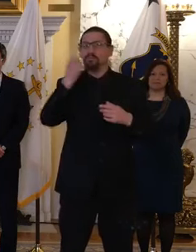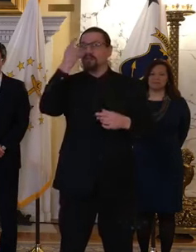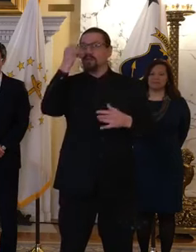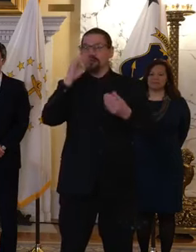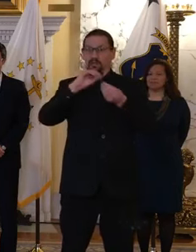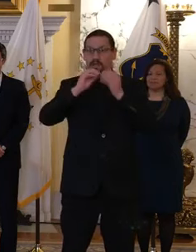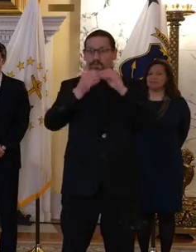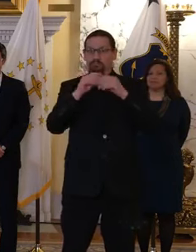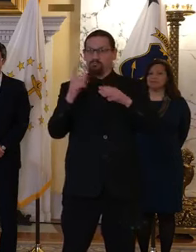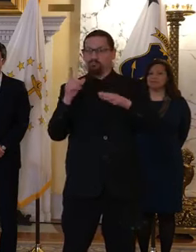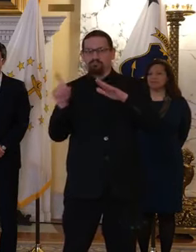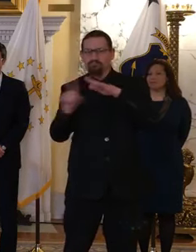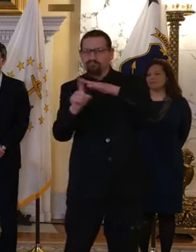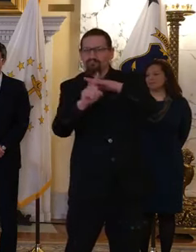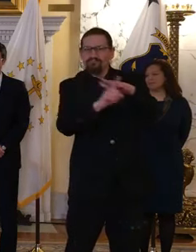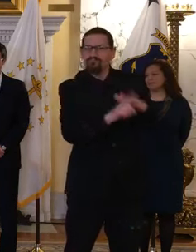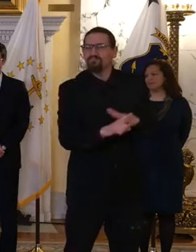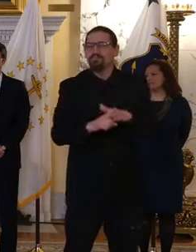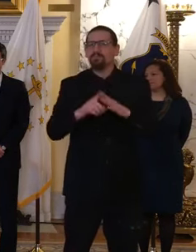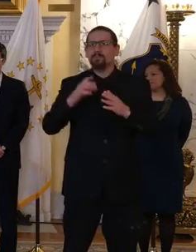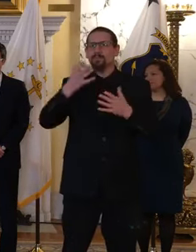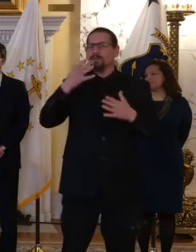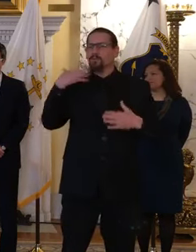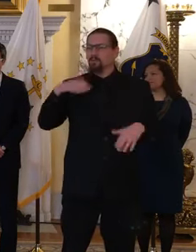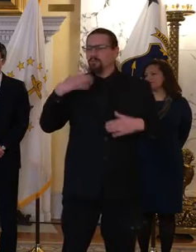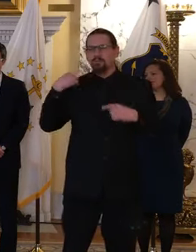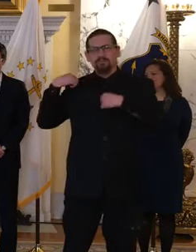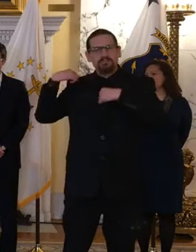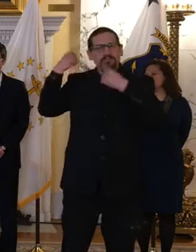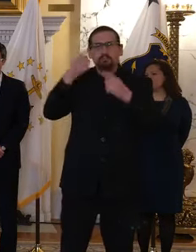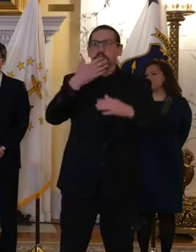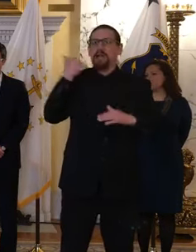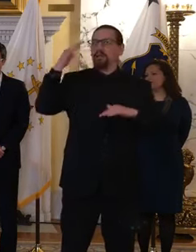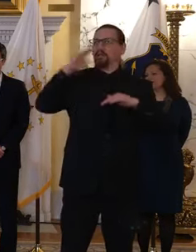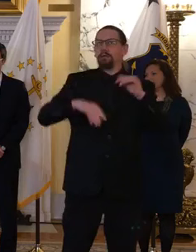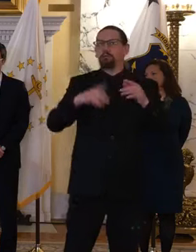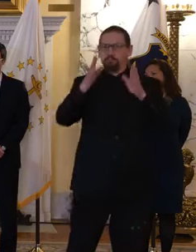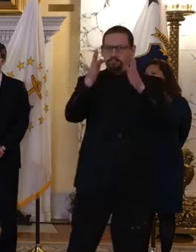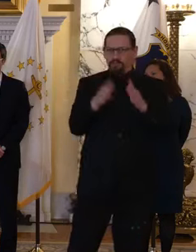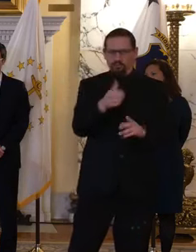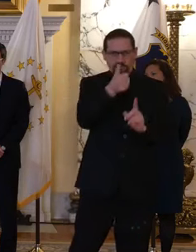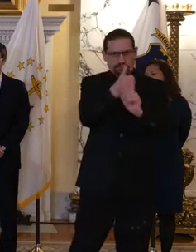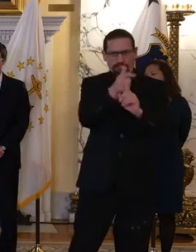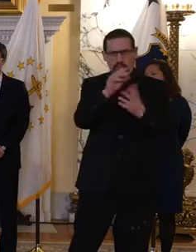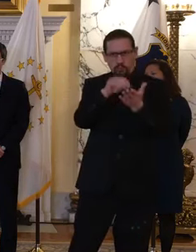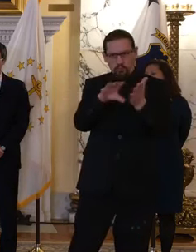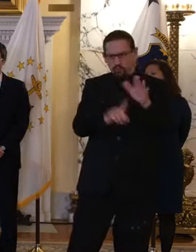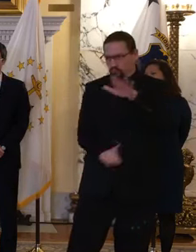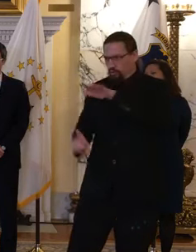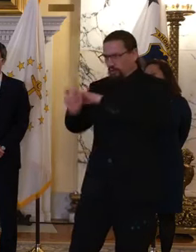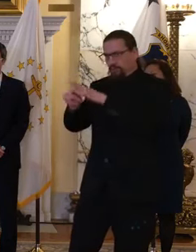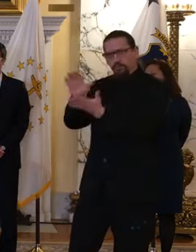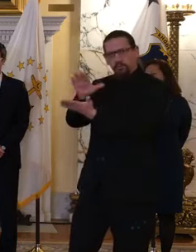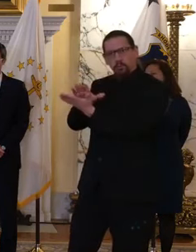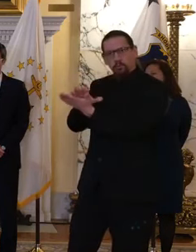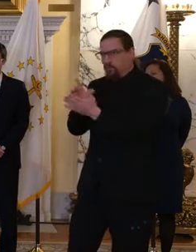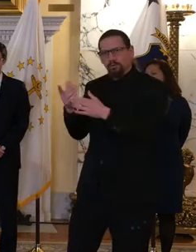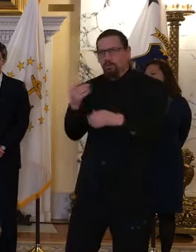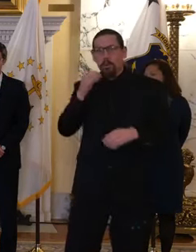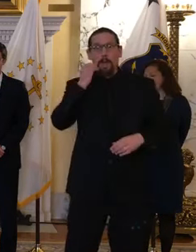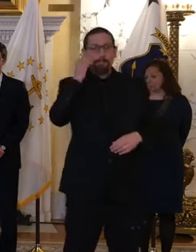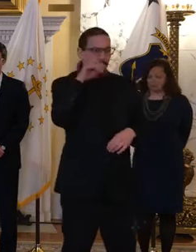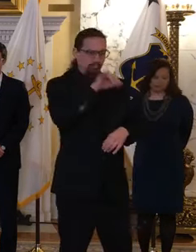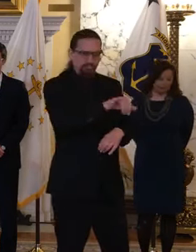learning. And 97% of school leaders report communication with teachers are going well.